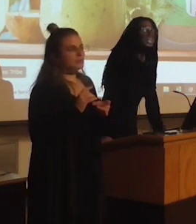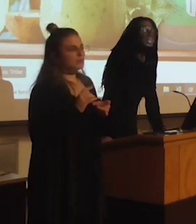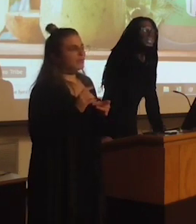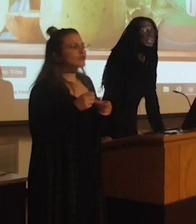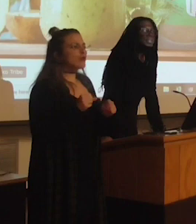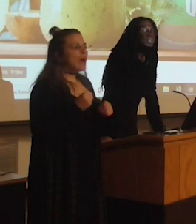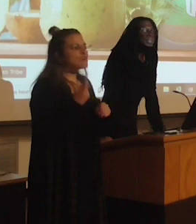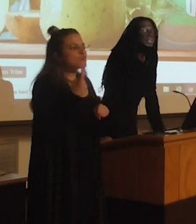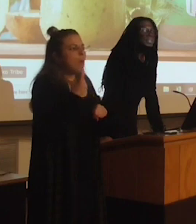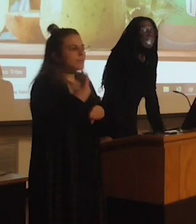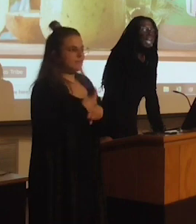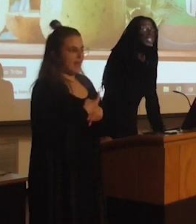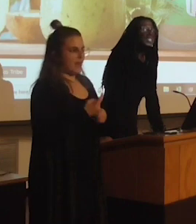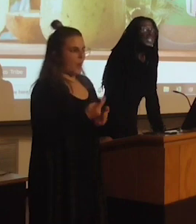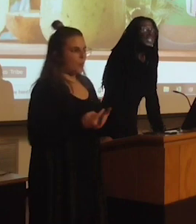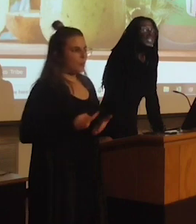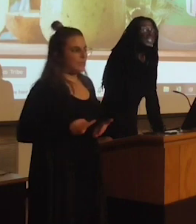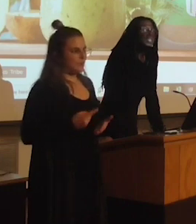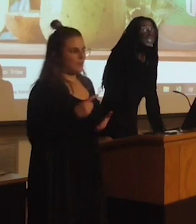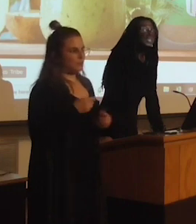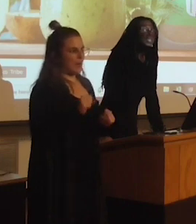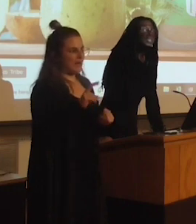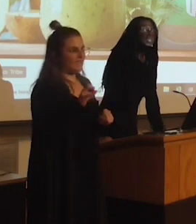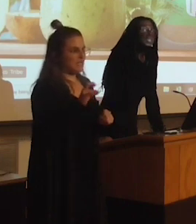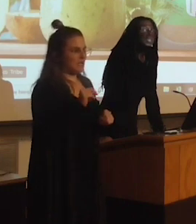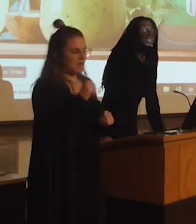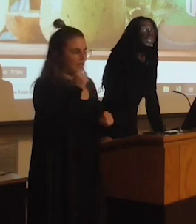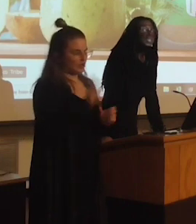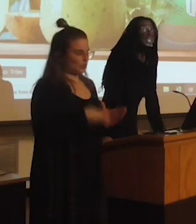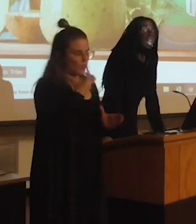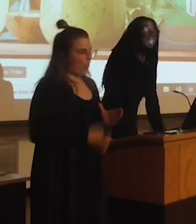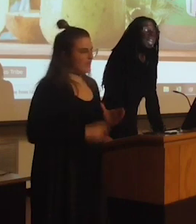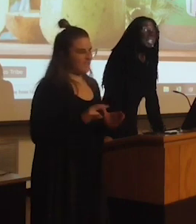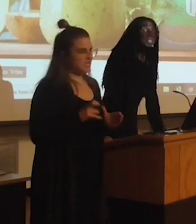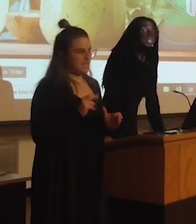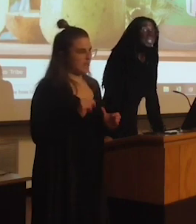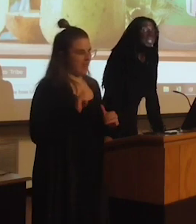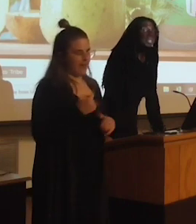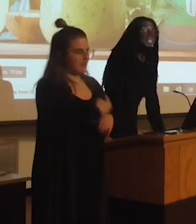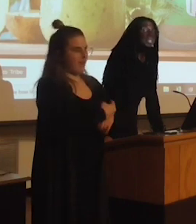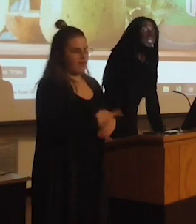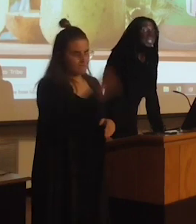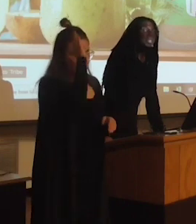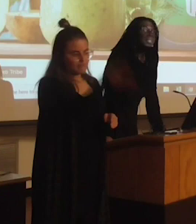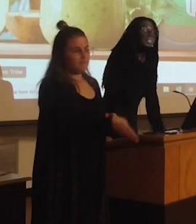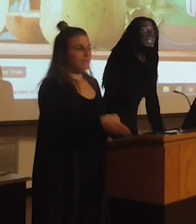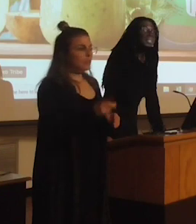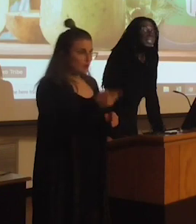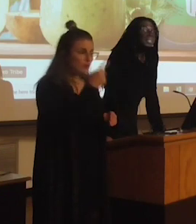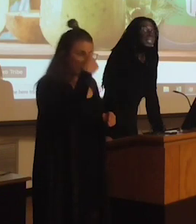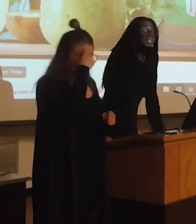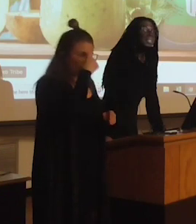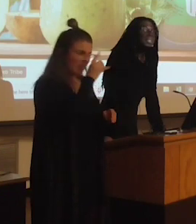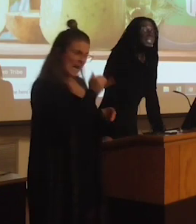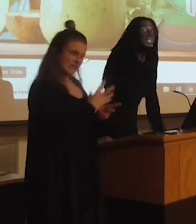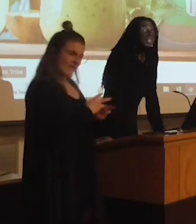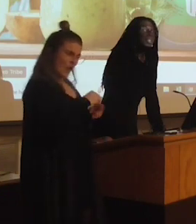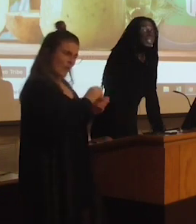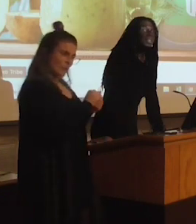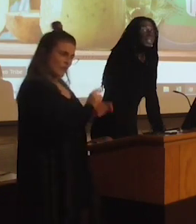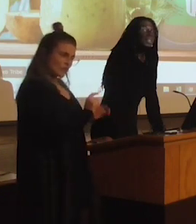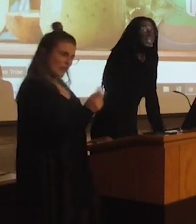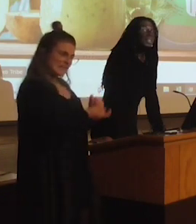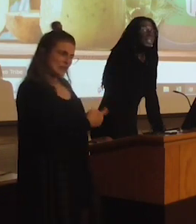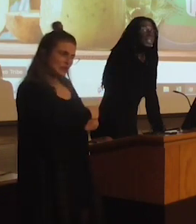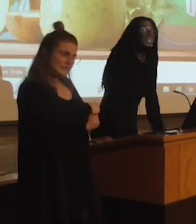one day a week for vegan. Yeah. Versus just going all vegan all the way. Yeah, yeah. And do you think this has anything to do with that transition period that